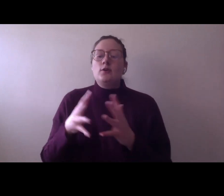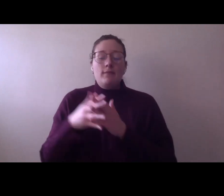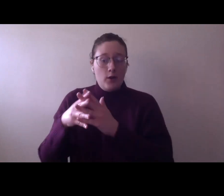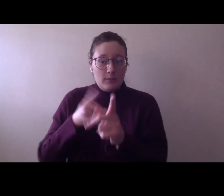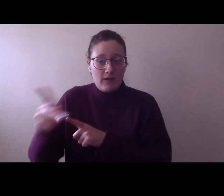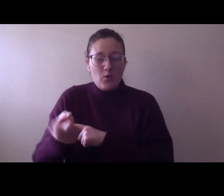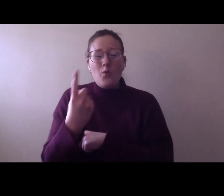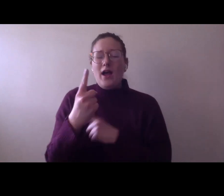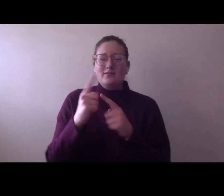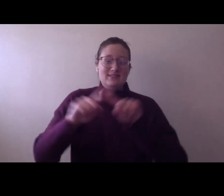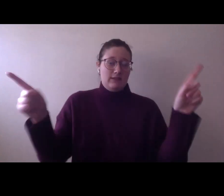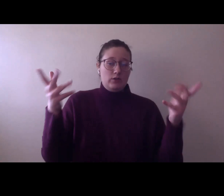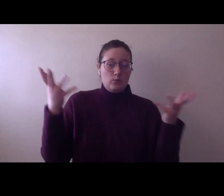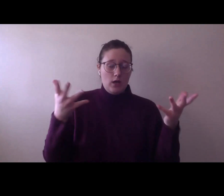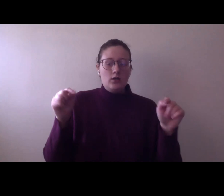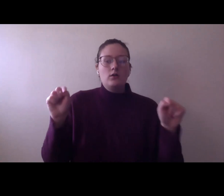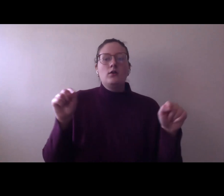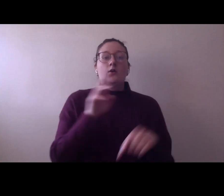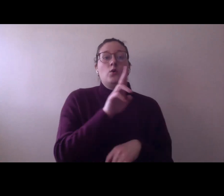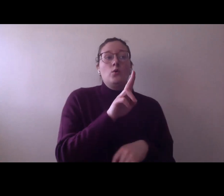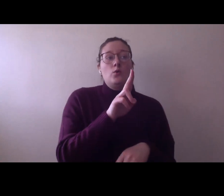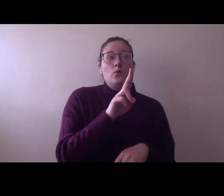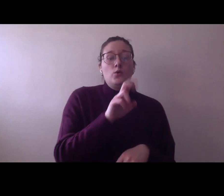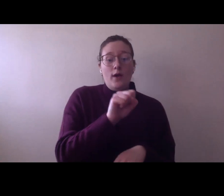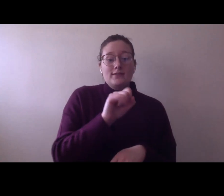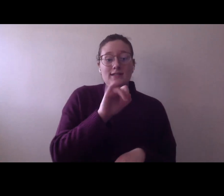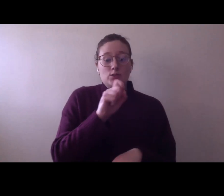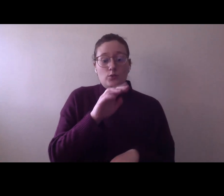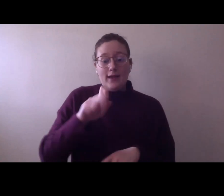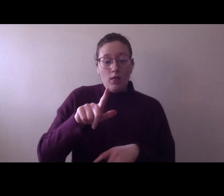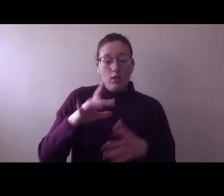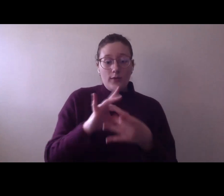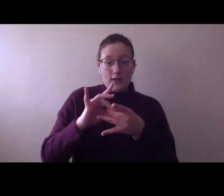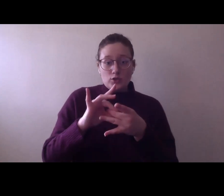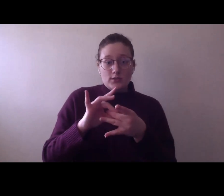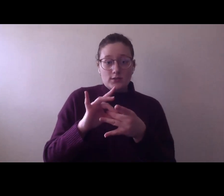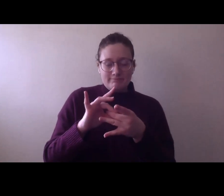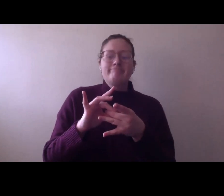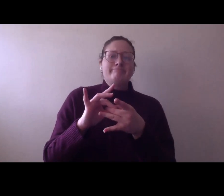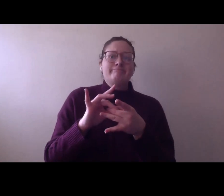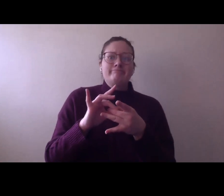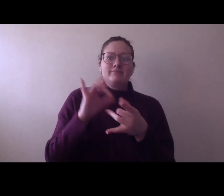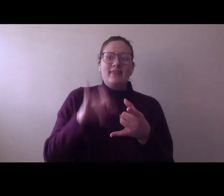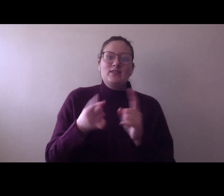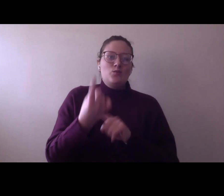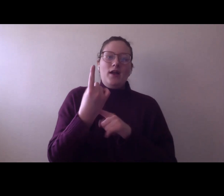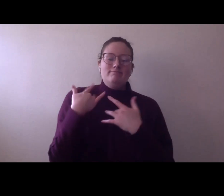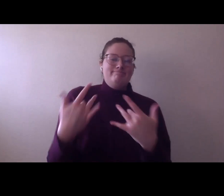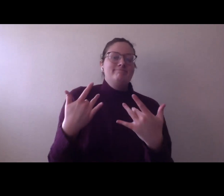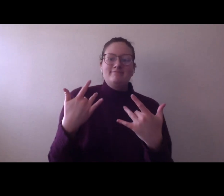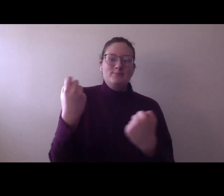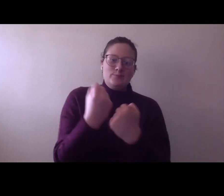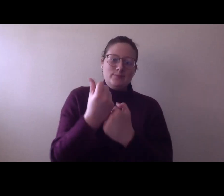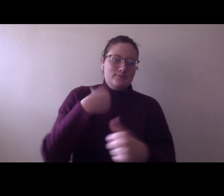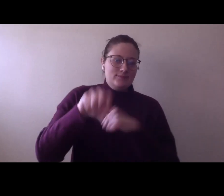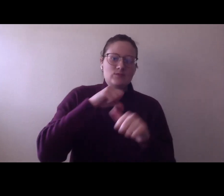difference is that US-Israeli relations have been by and large been one of alliance in many